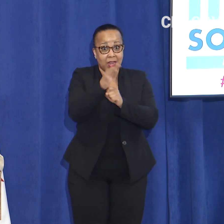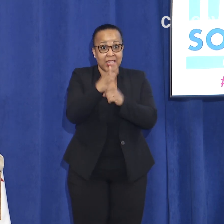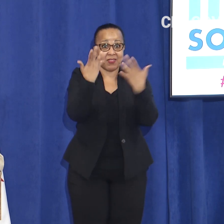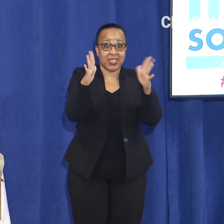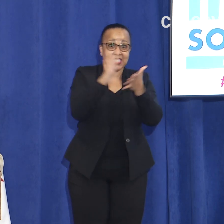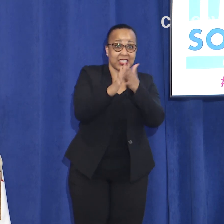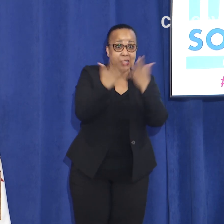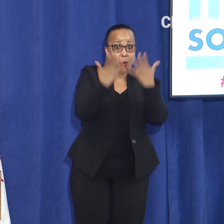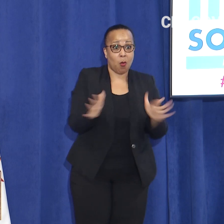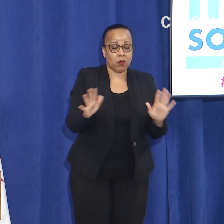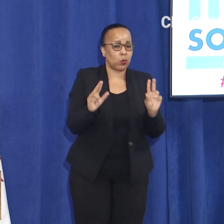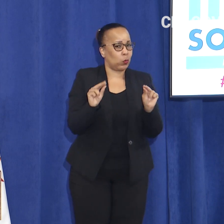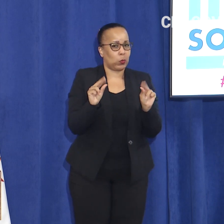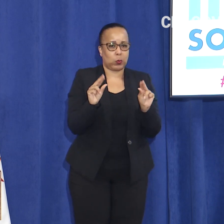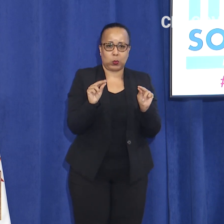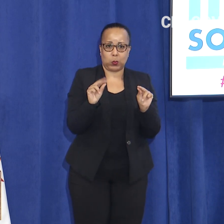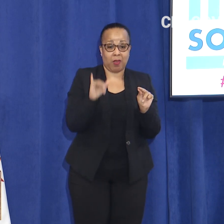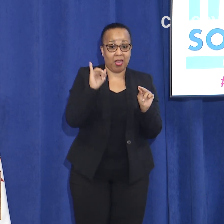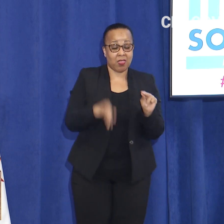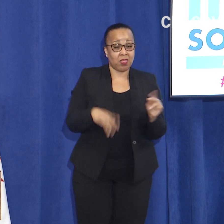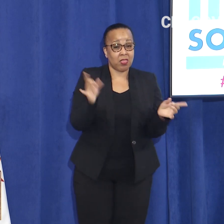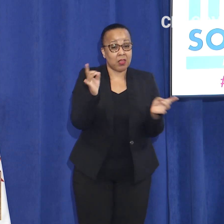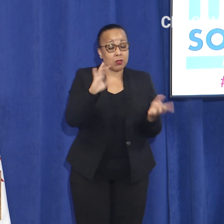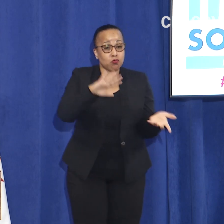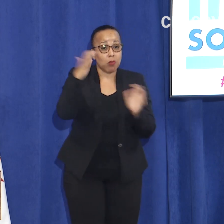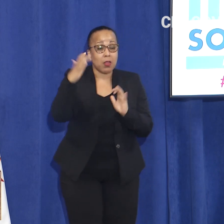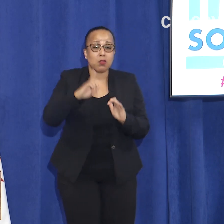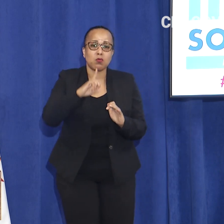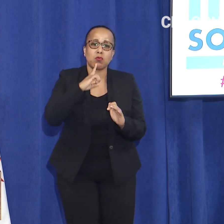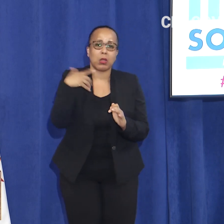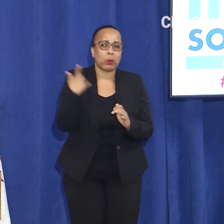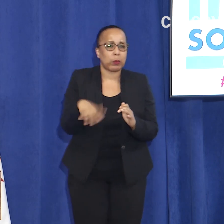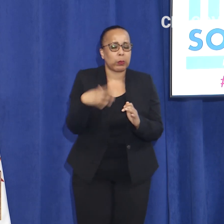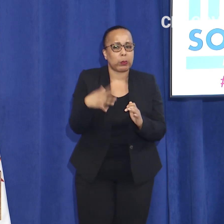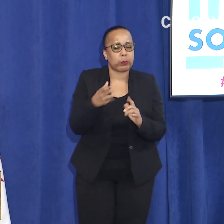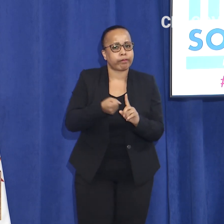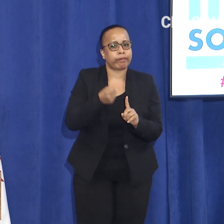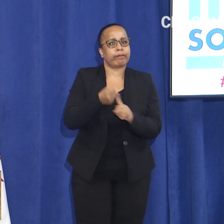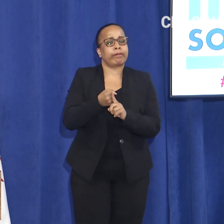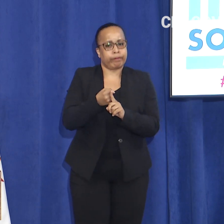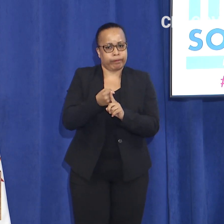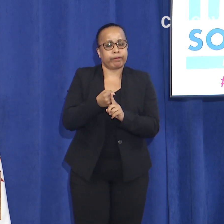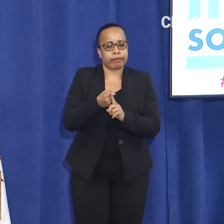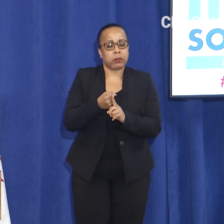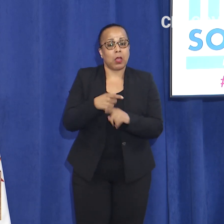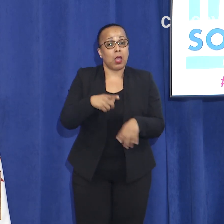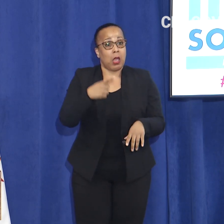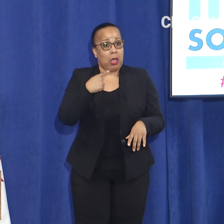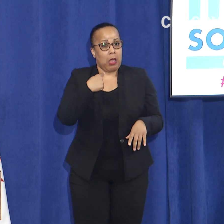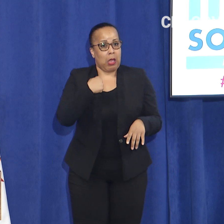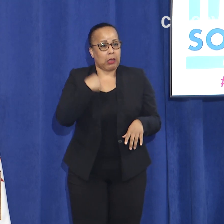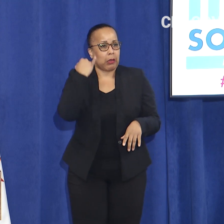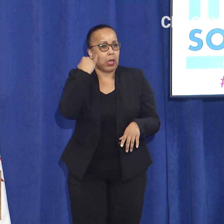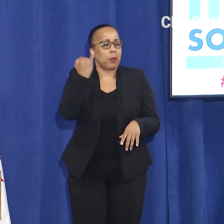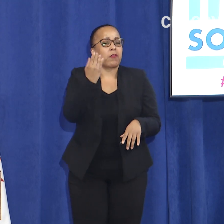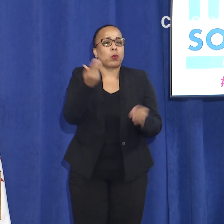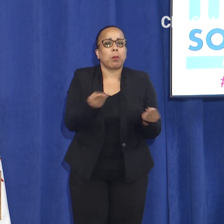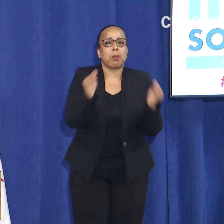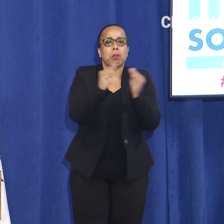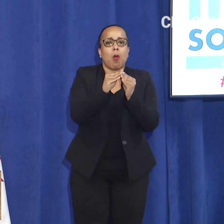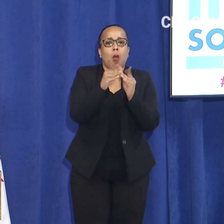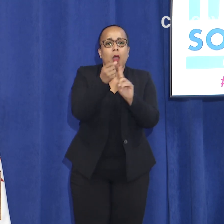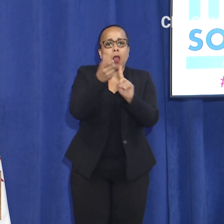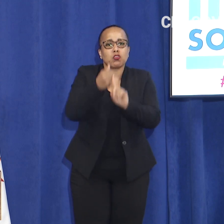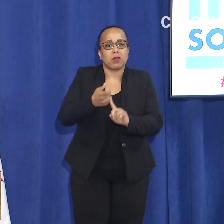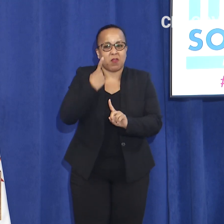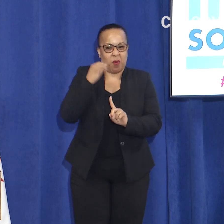over. This crisis is historic and unprecedented, and I could probably conjure up a few more adjectives,